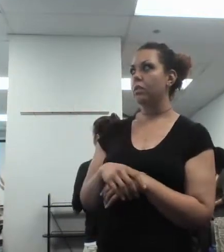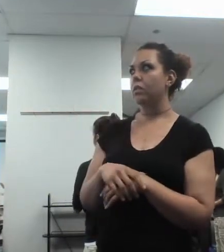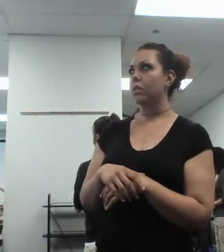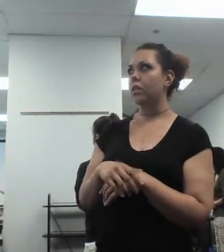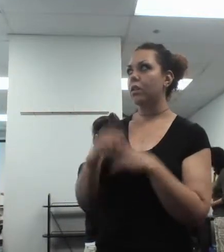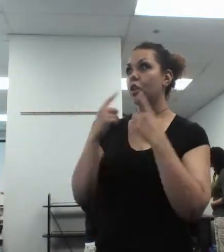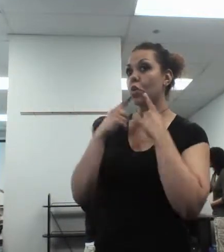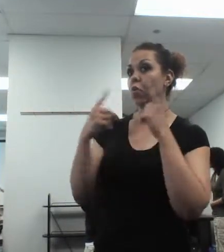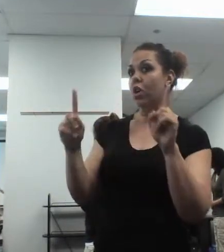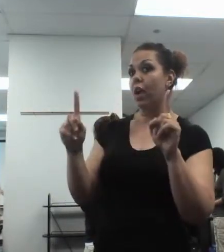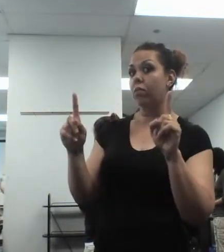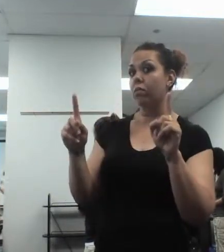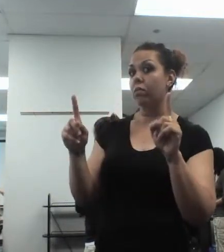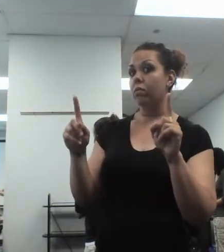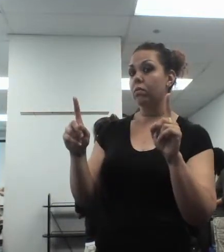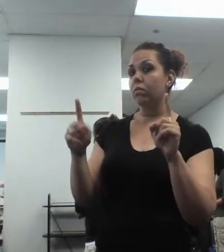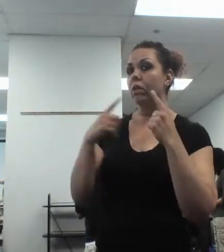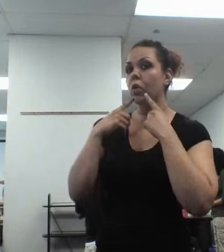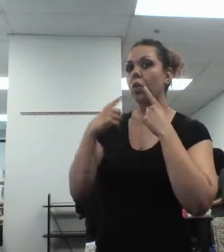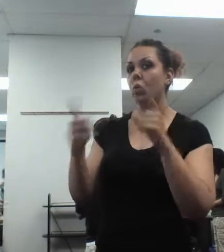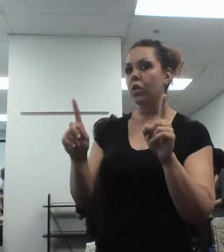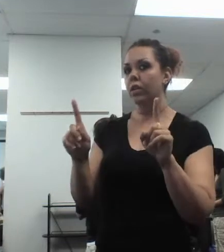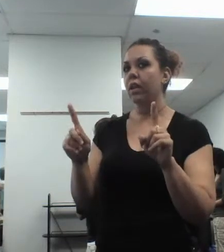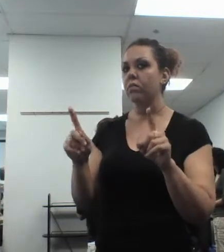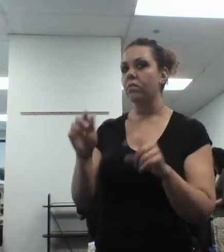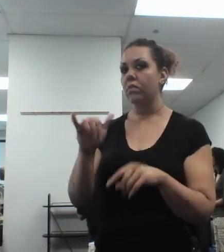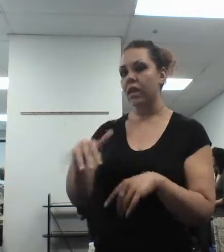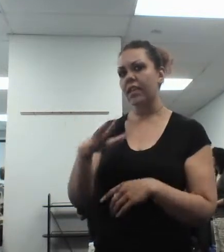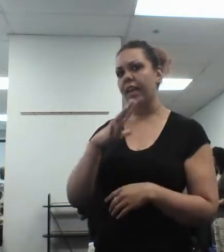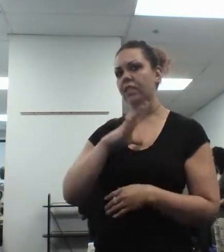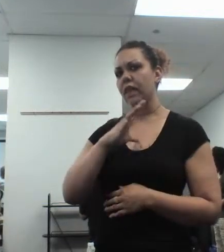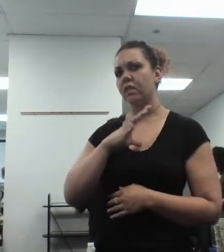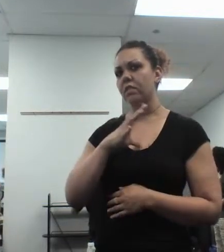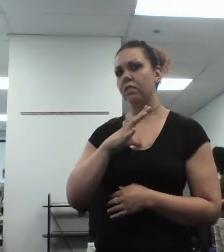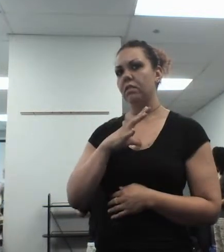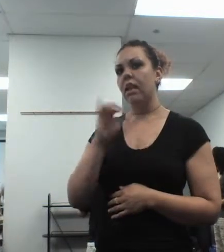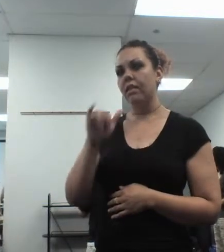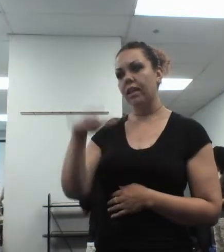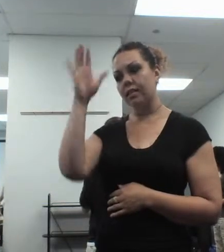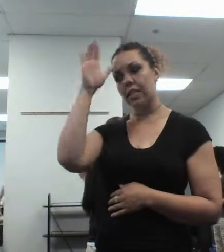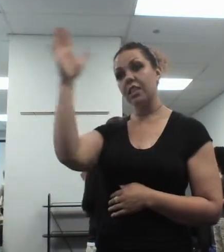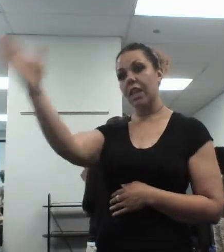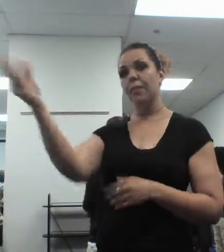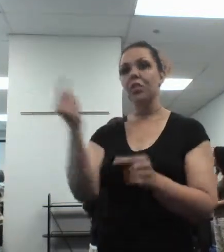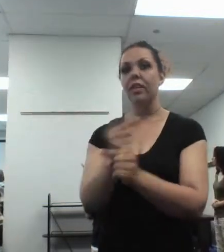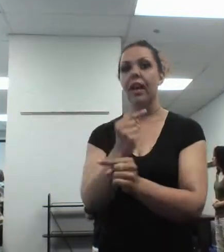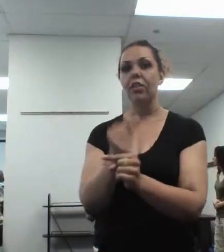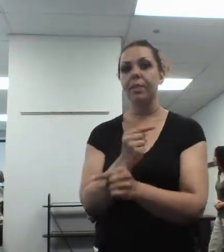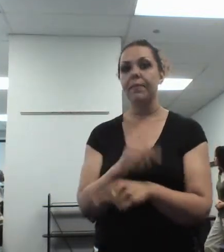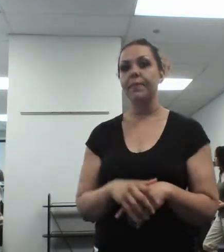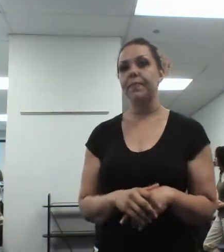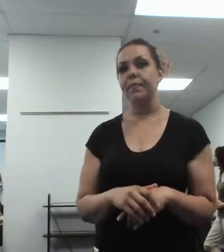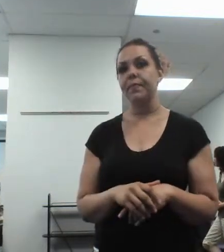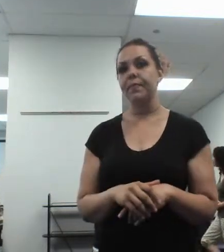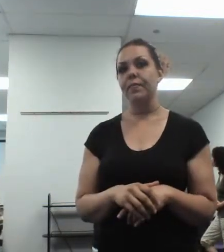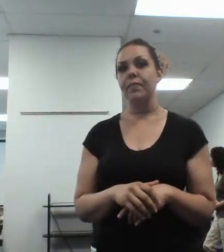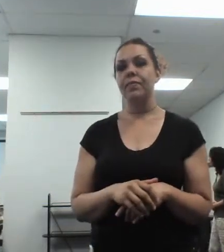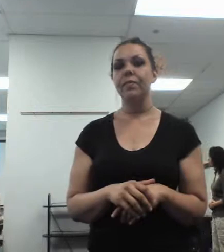out. Either way, yep, worked out, that works too. That would be conceptually accurate as well. Cohesively